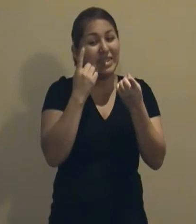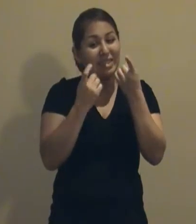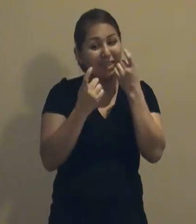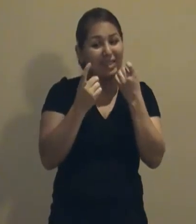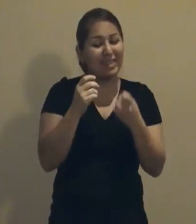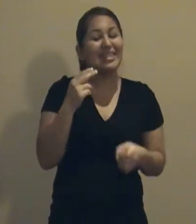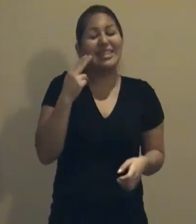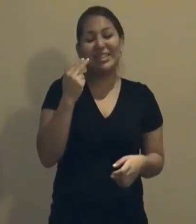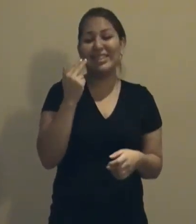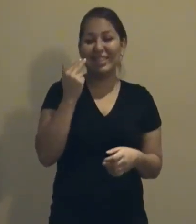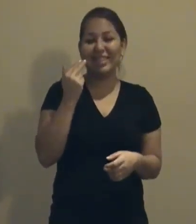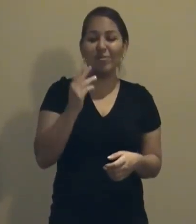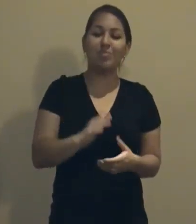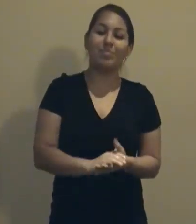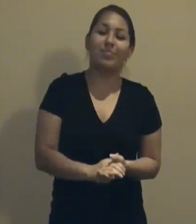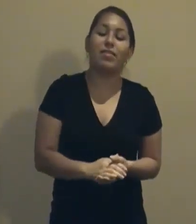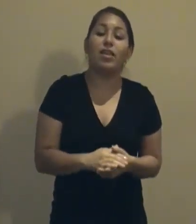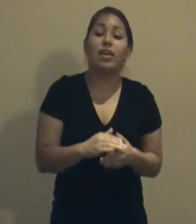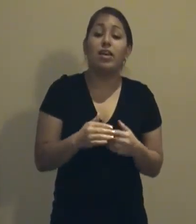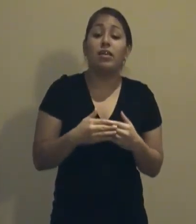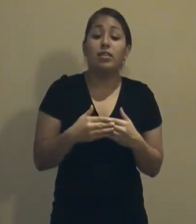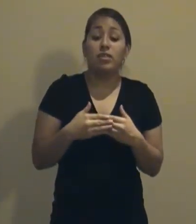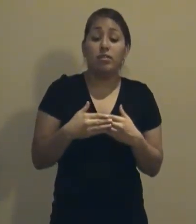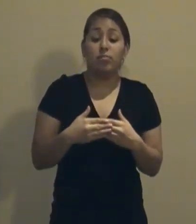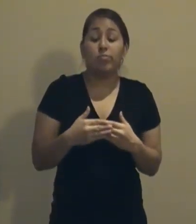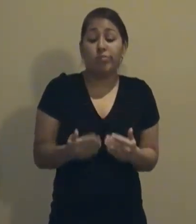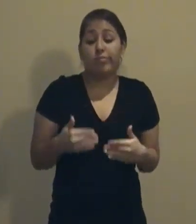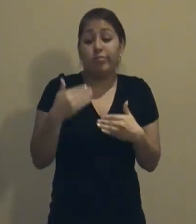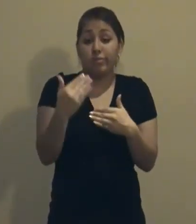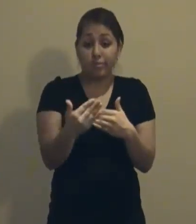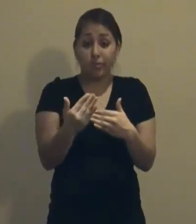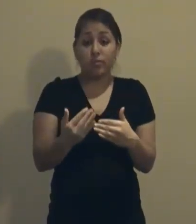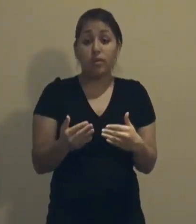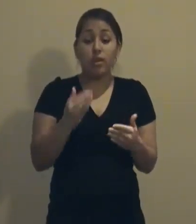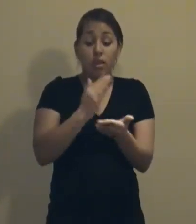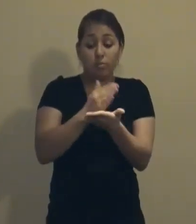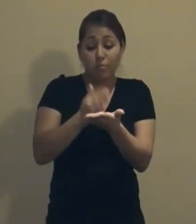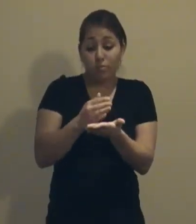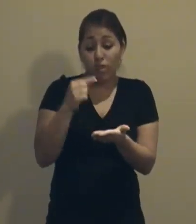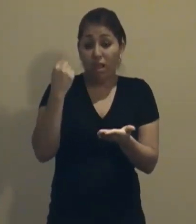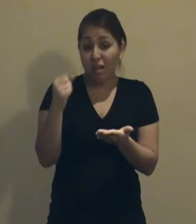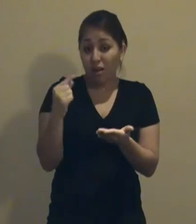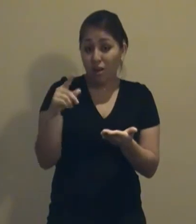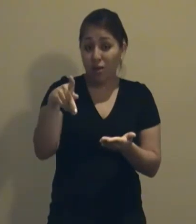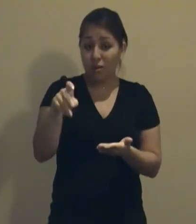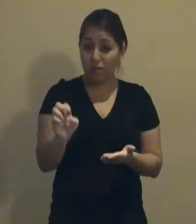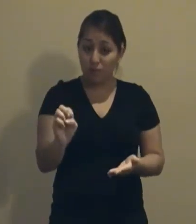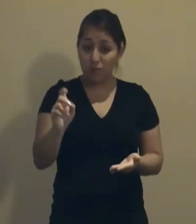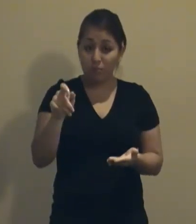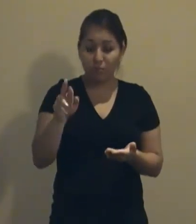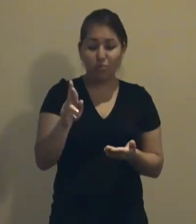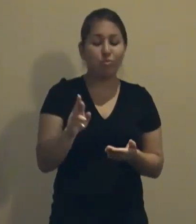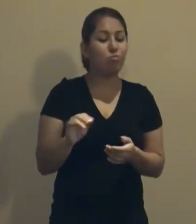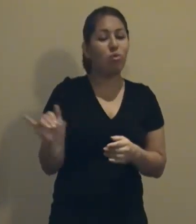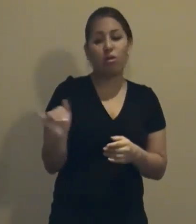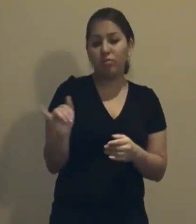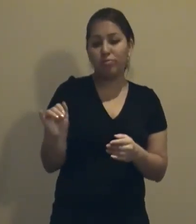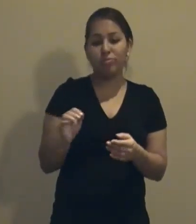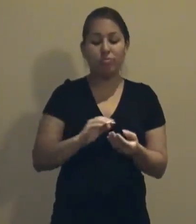Then you cut the red pepper, and it's just like the green pepper. You cut the core out, and then you slice it into pieces, and